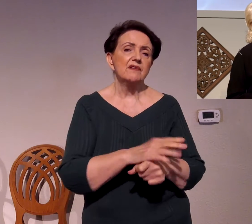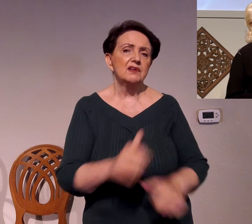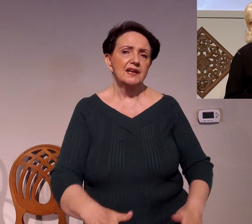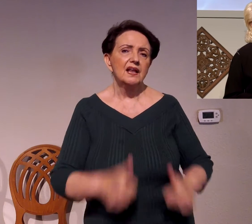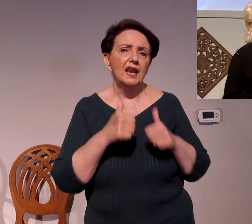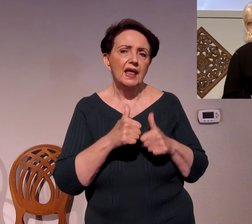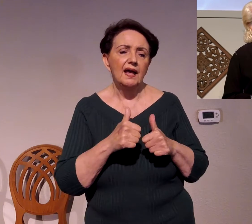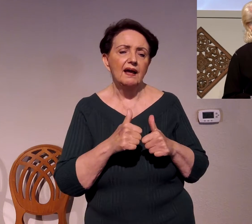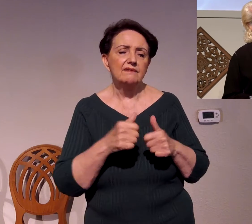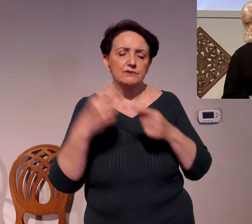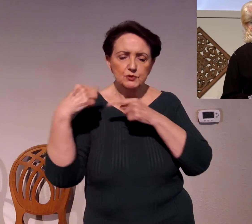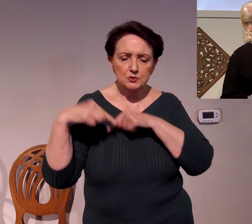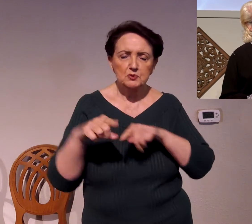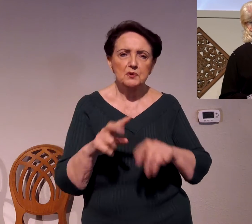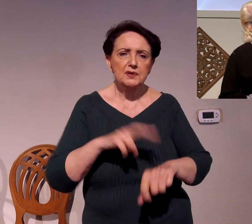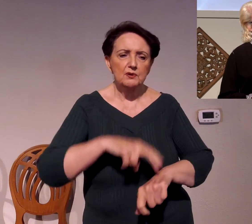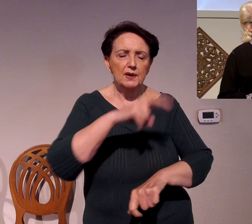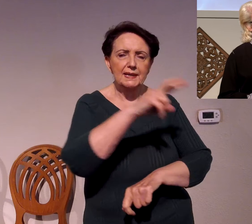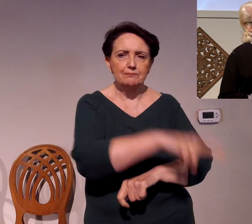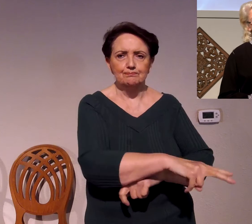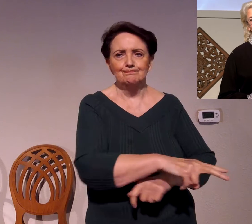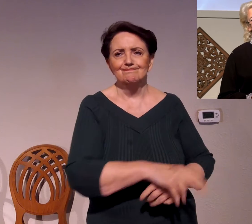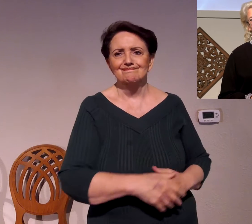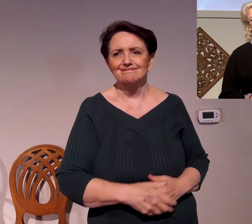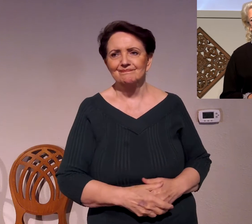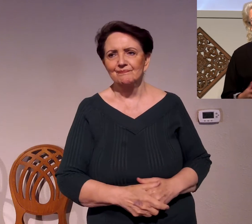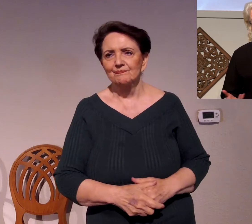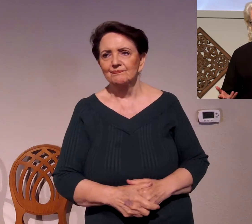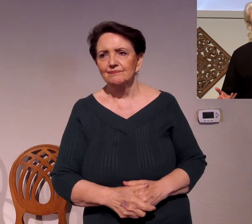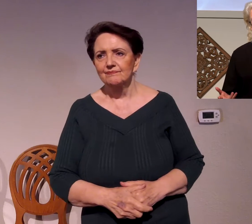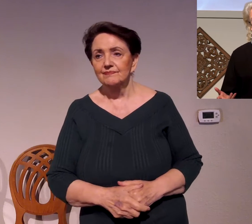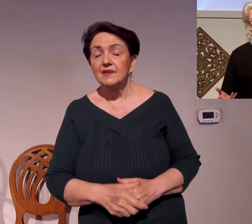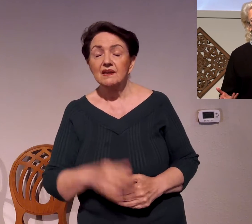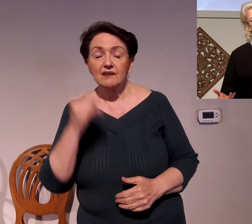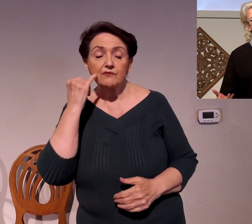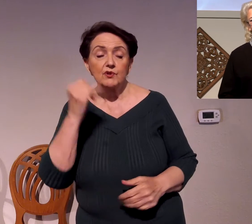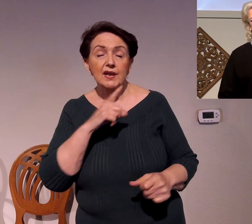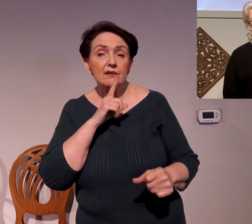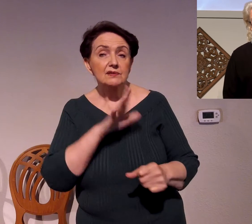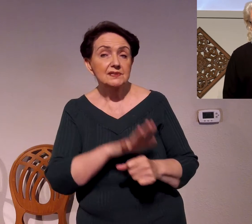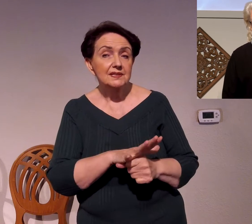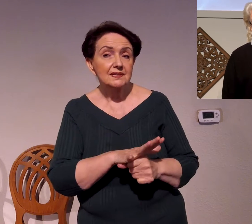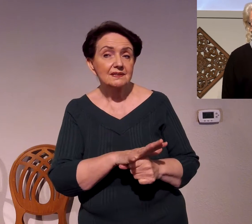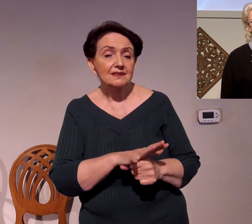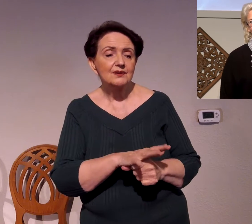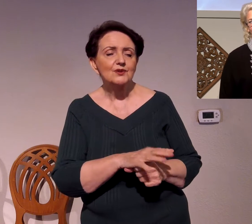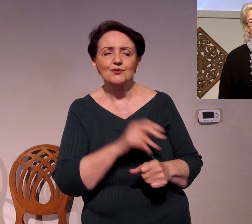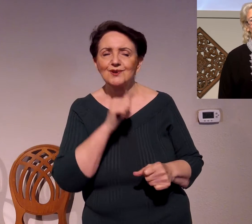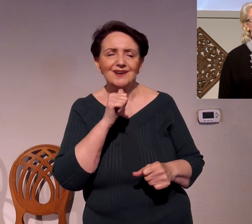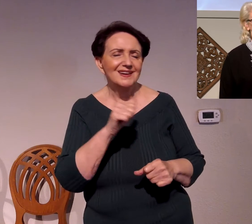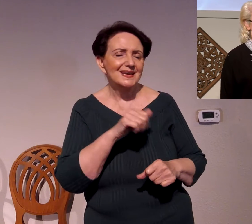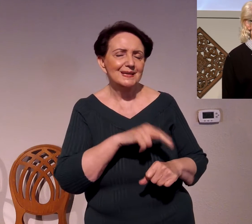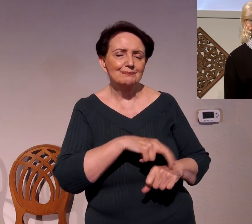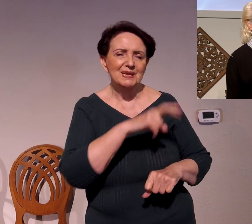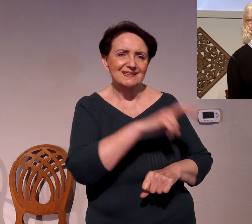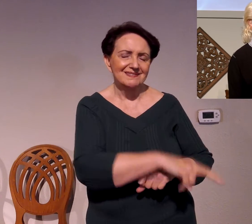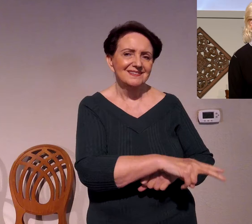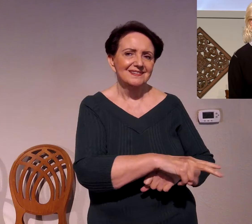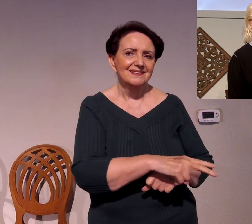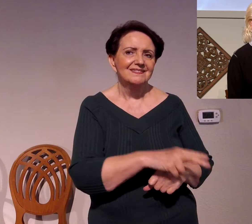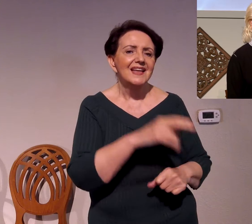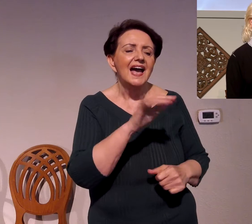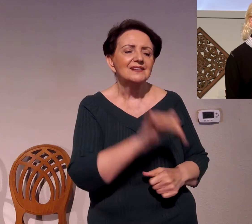Do you see the difference? Because if we're guaranteed, we're not leaping. We're in our comfort